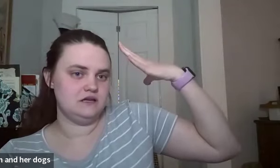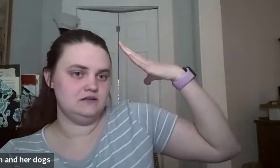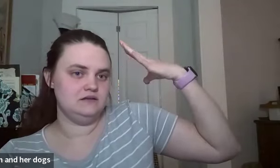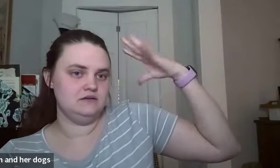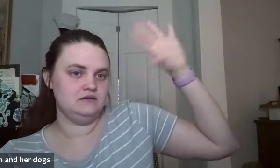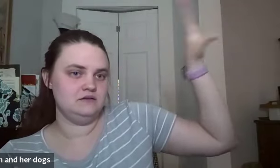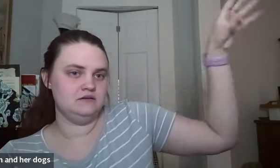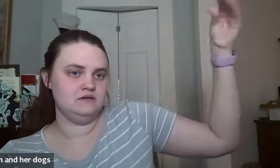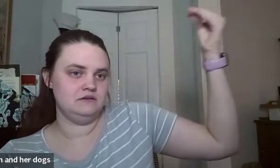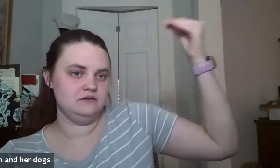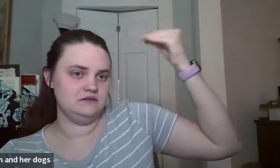Sun.